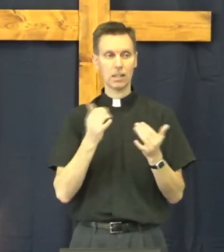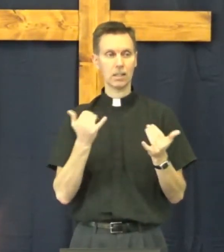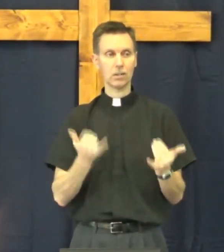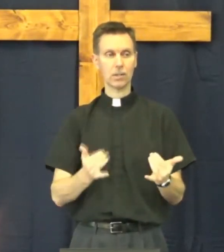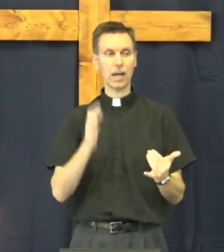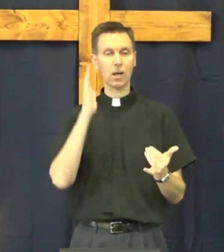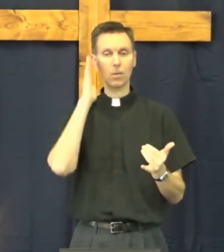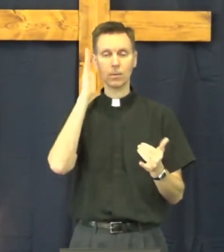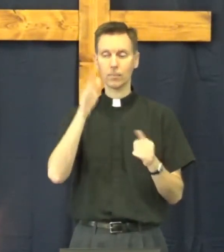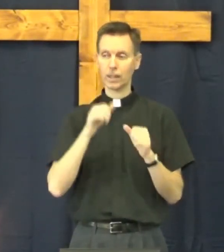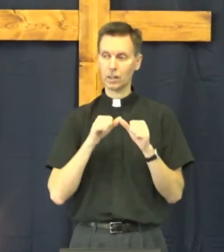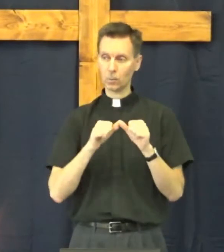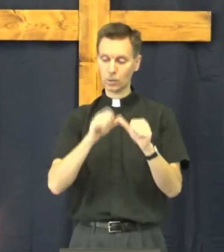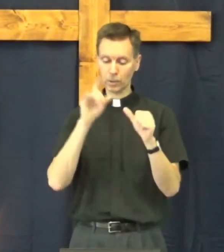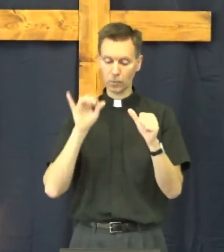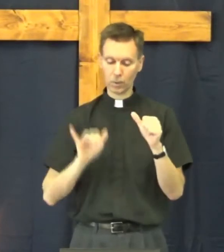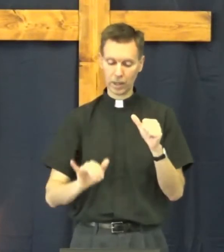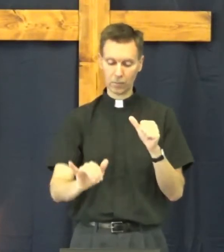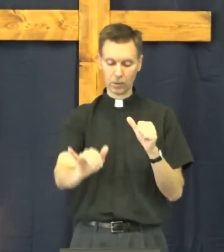is now, and will be forever.